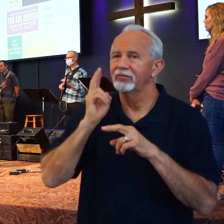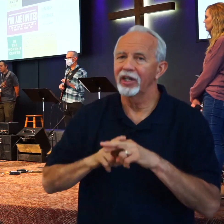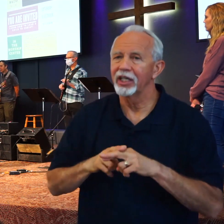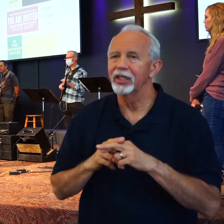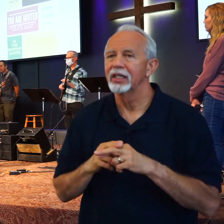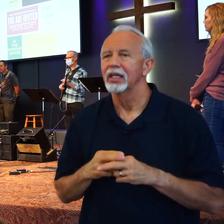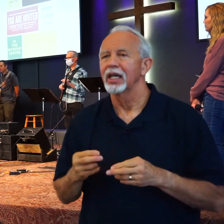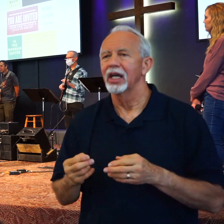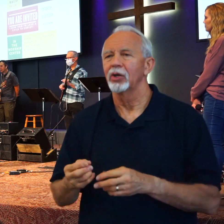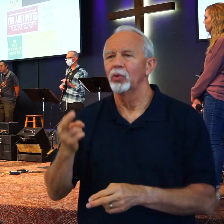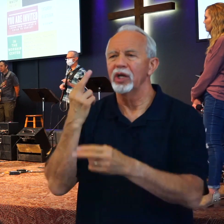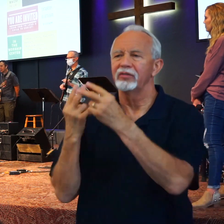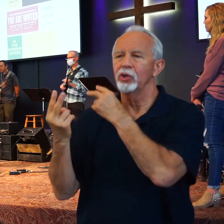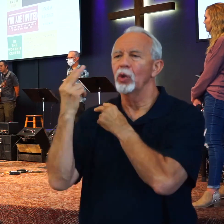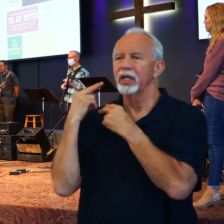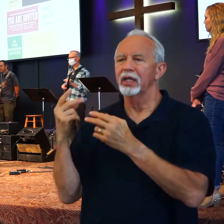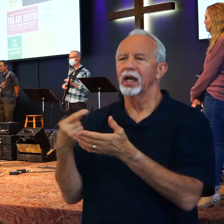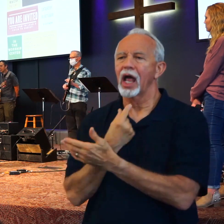gospel,